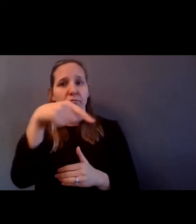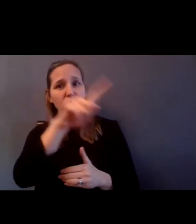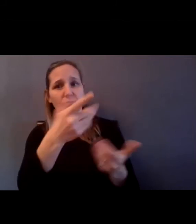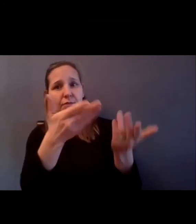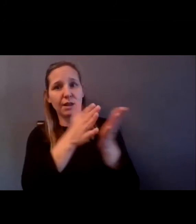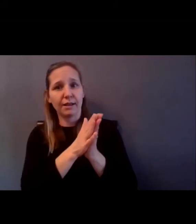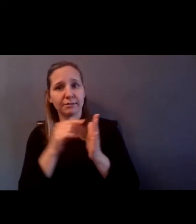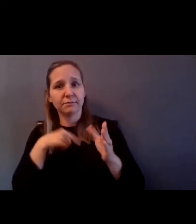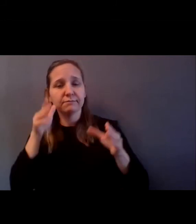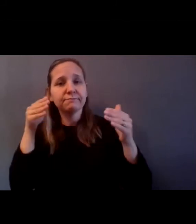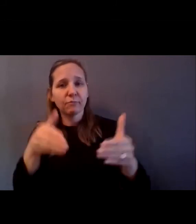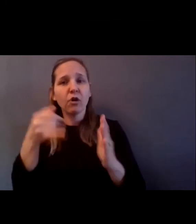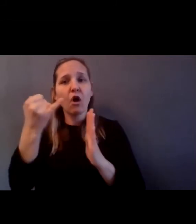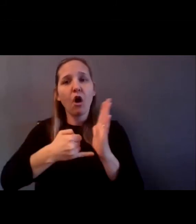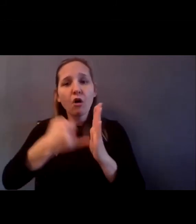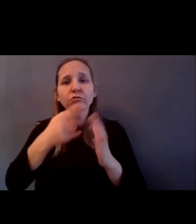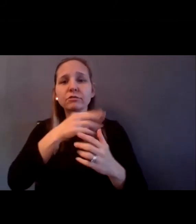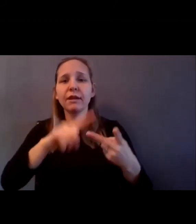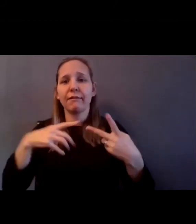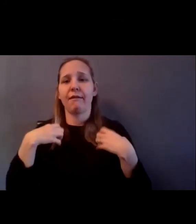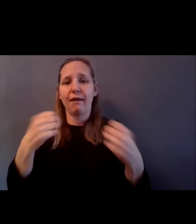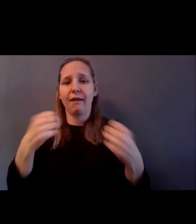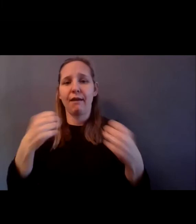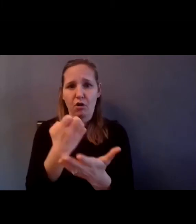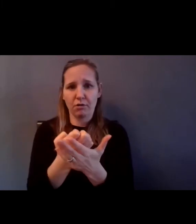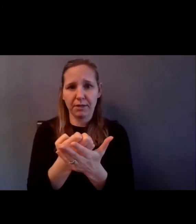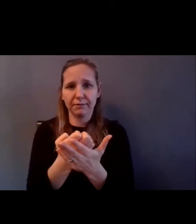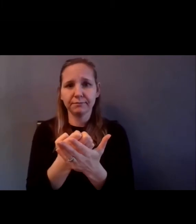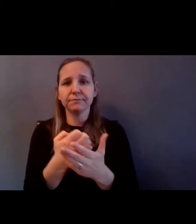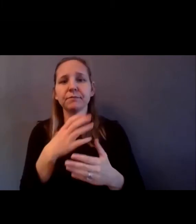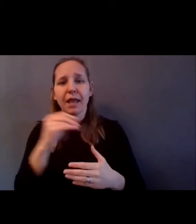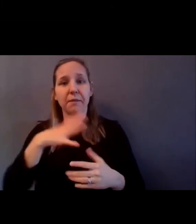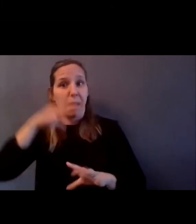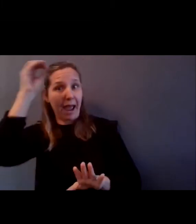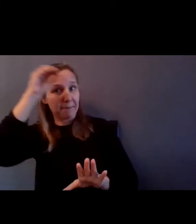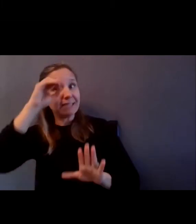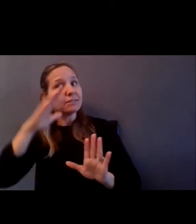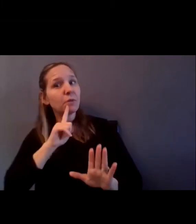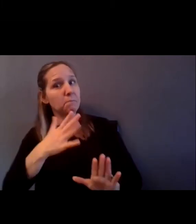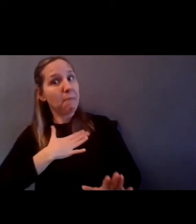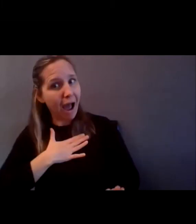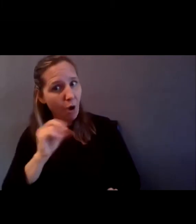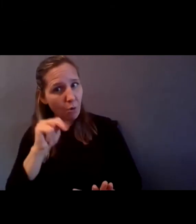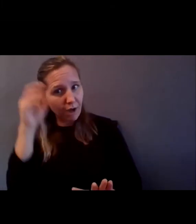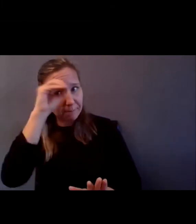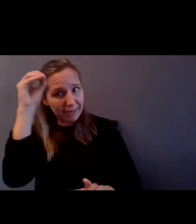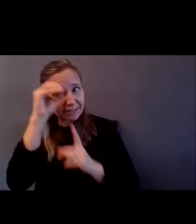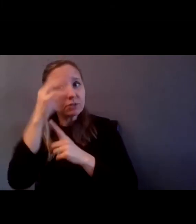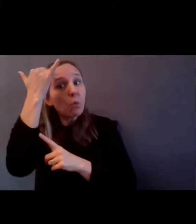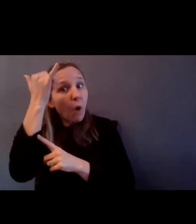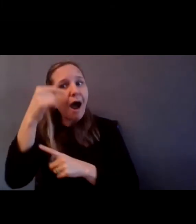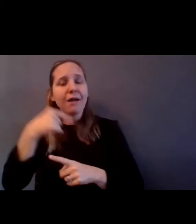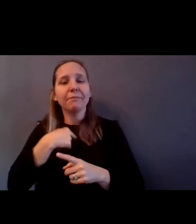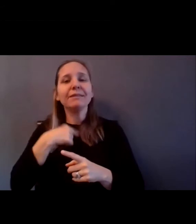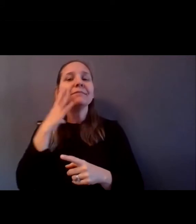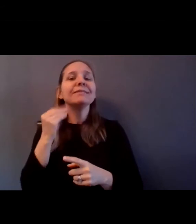the arts and a healthy economy in Vancouver, and my opinions on the subject, which are entirely my own, are formed from experiences working in